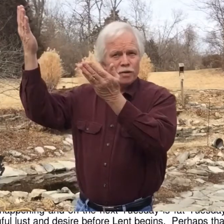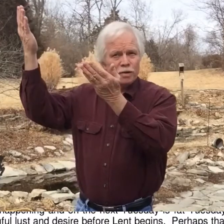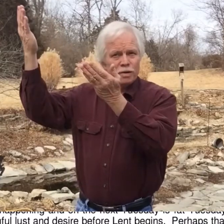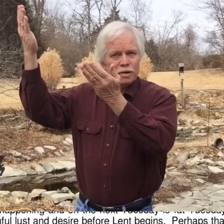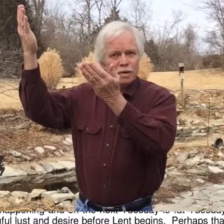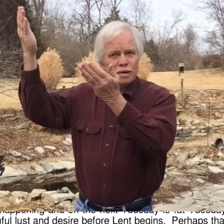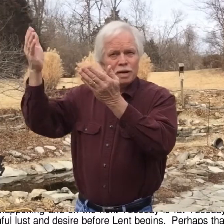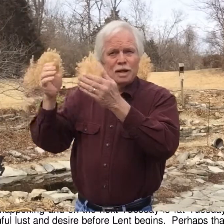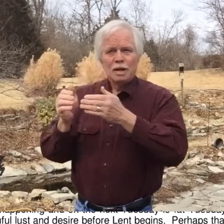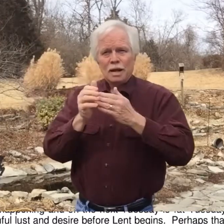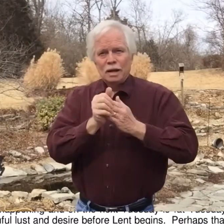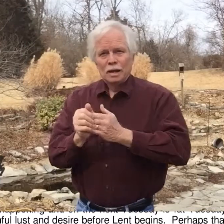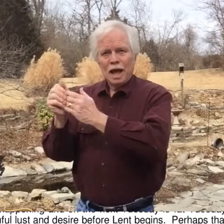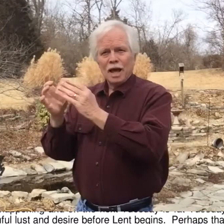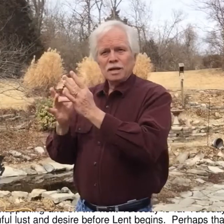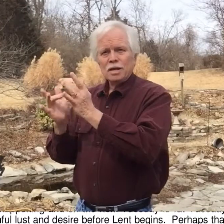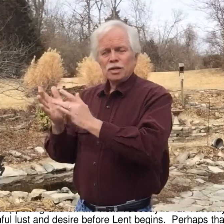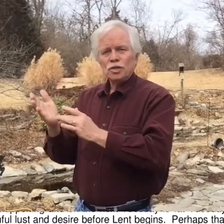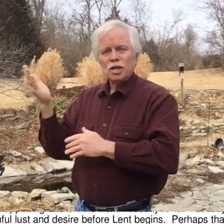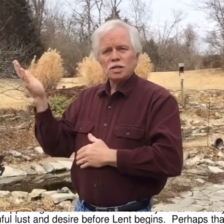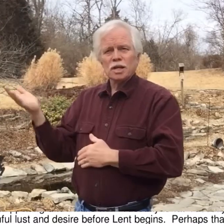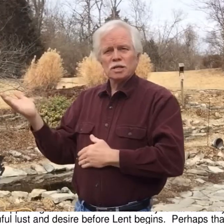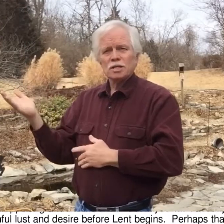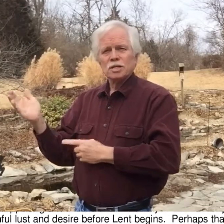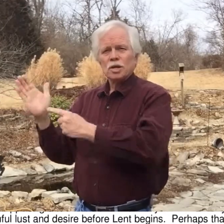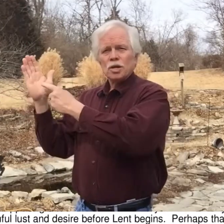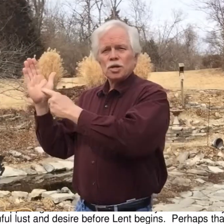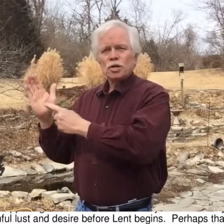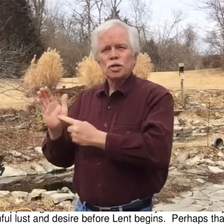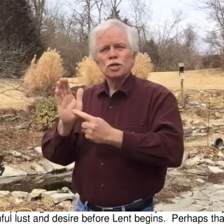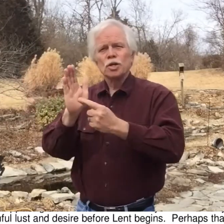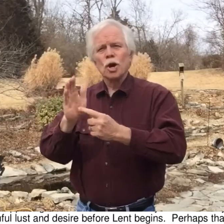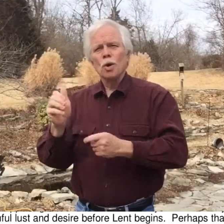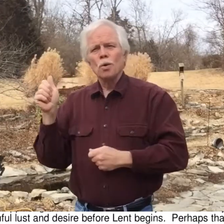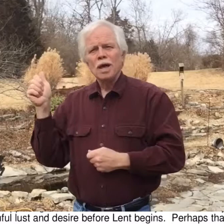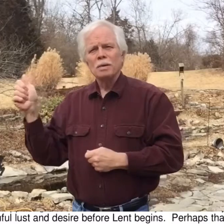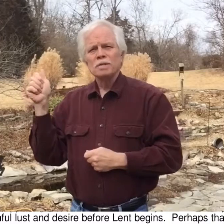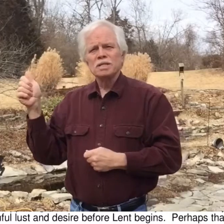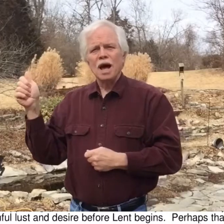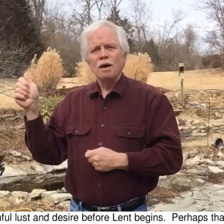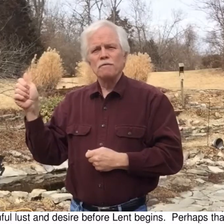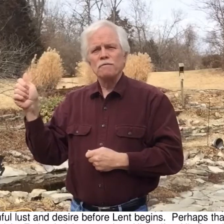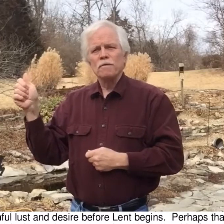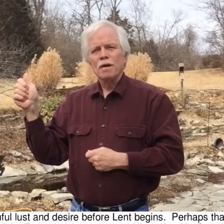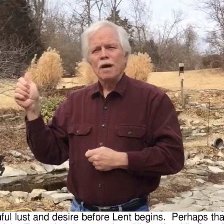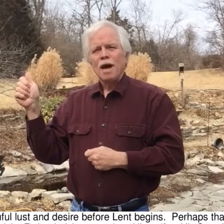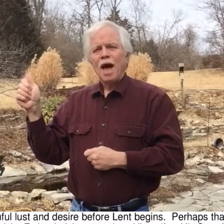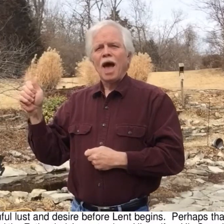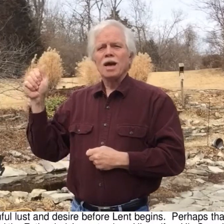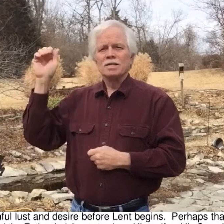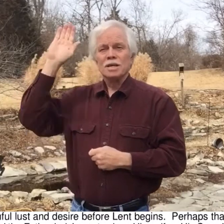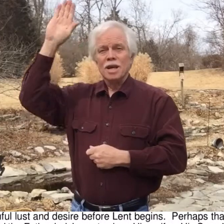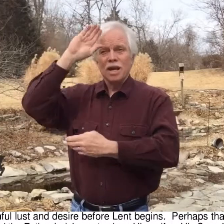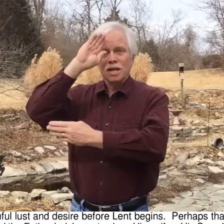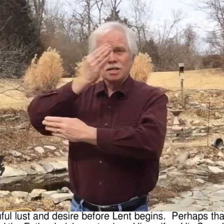led Jesus to show himself as his